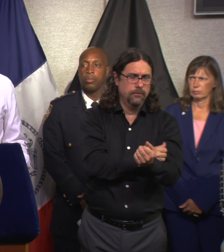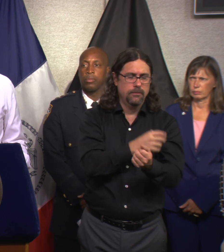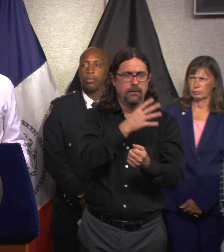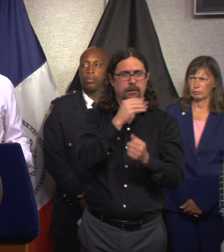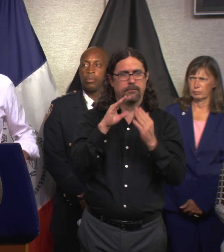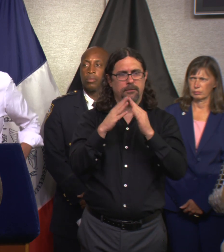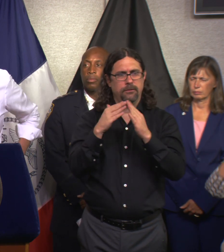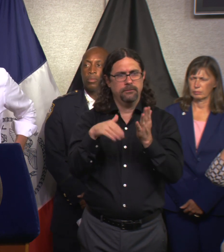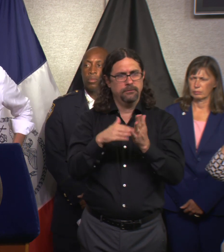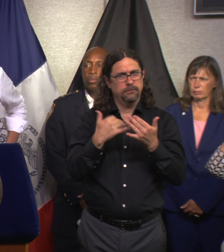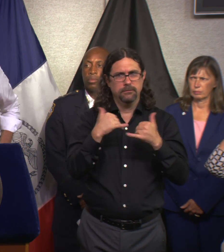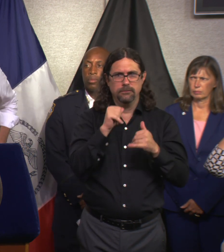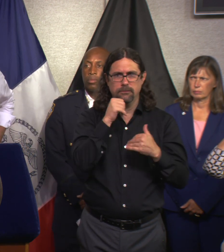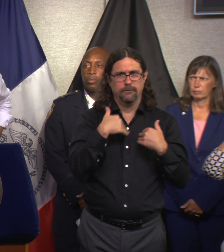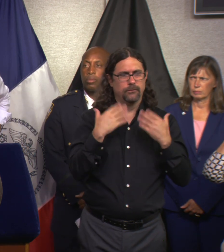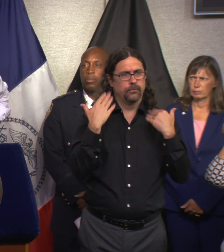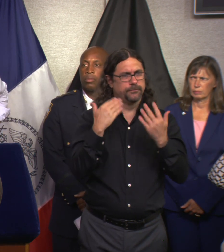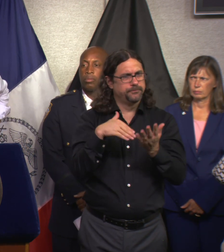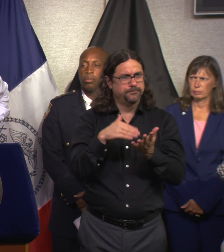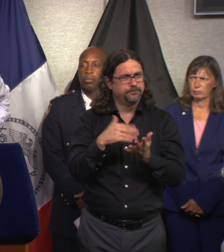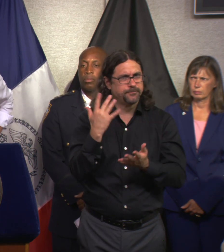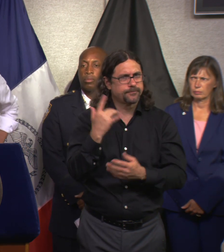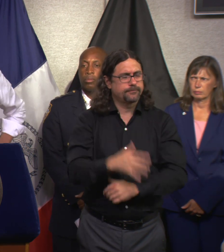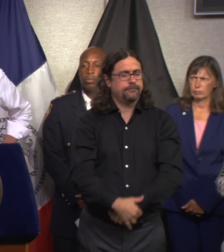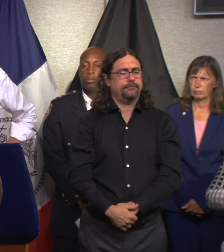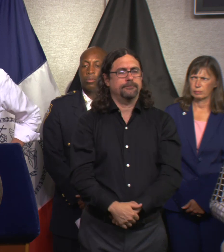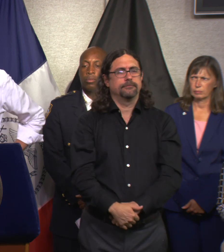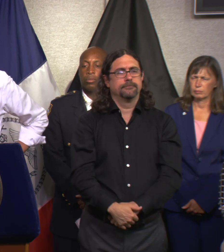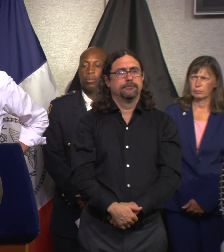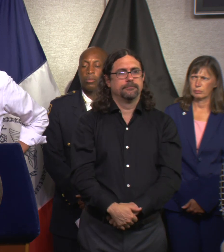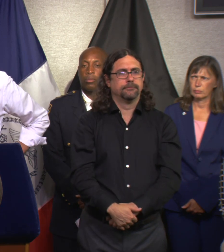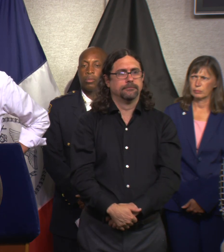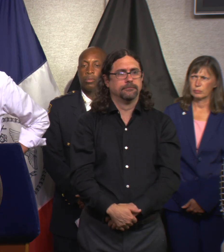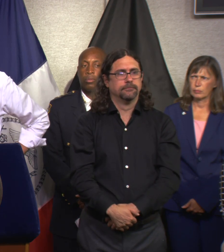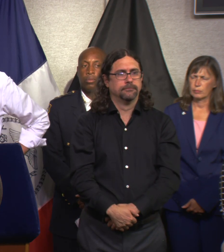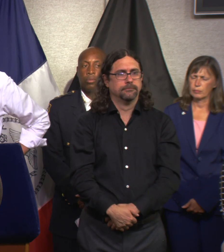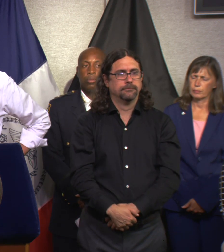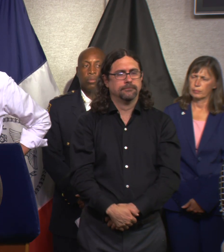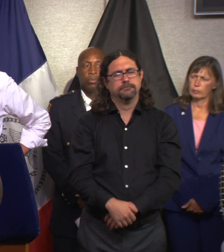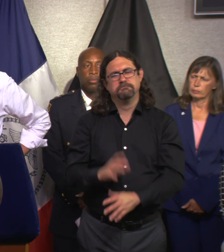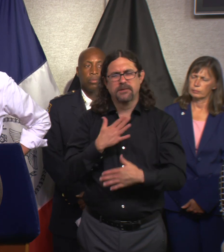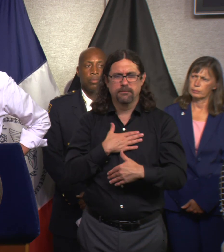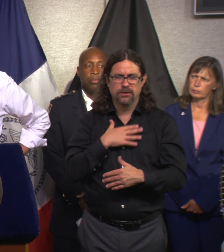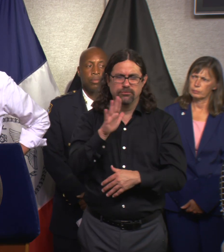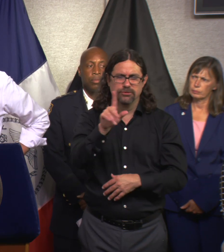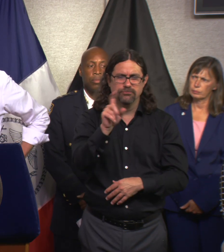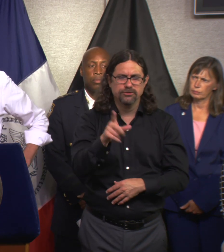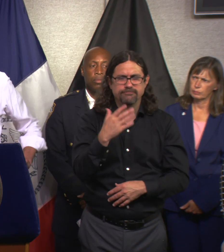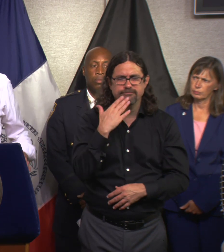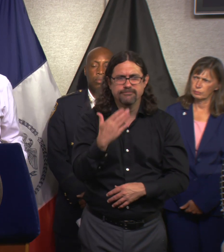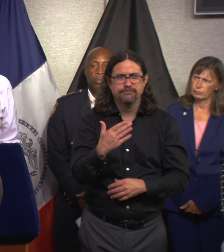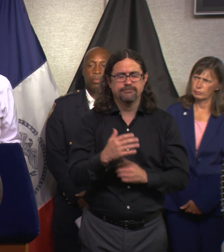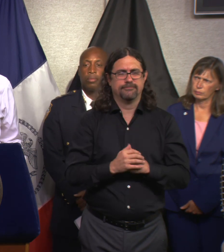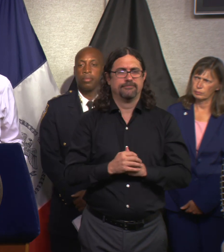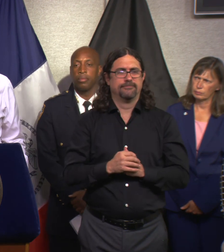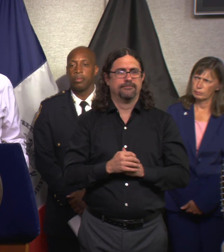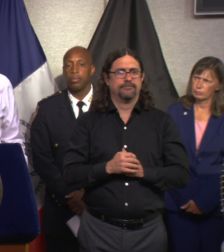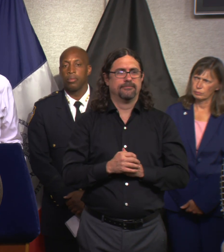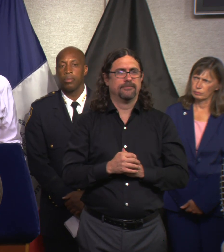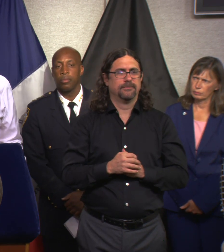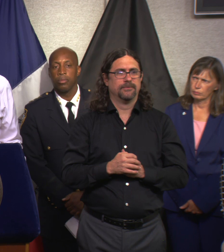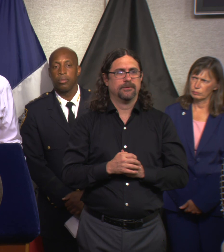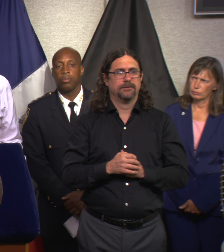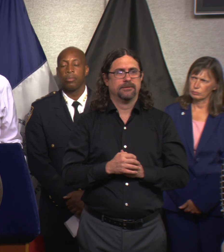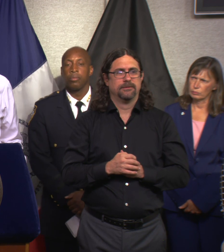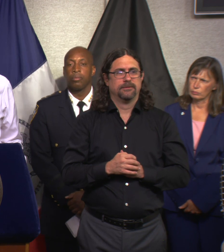give you the state of play, and then I'll speak to the underlying problem, and I appreciate your reporting very much. So 149